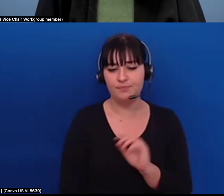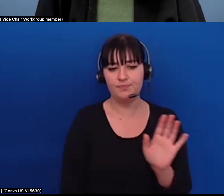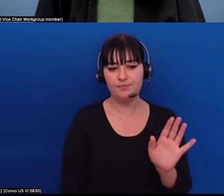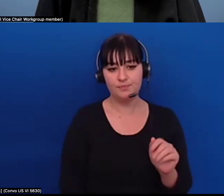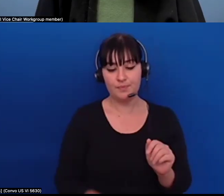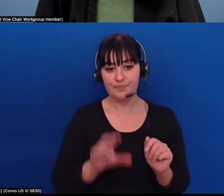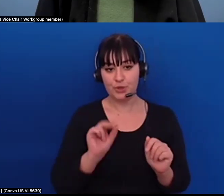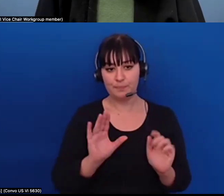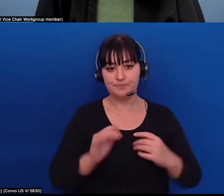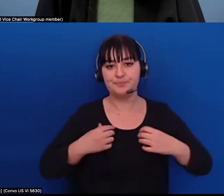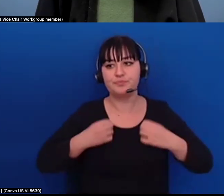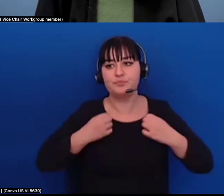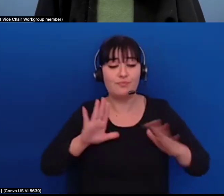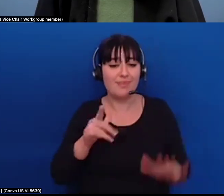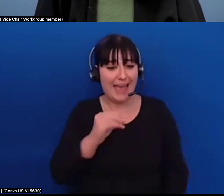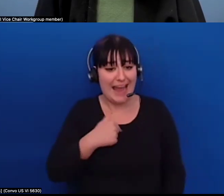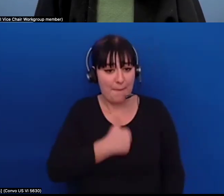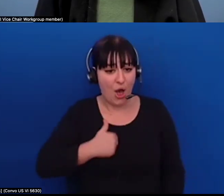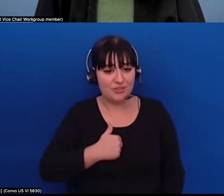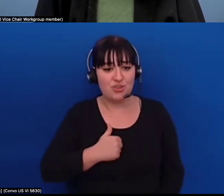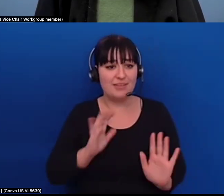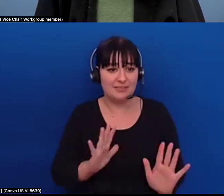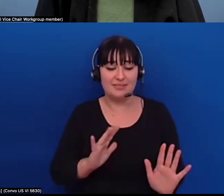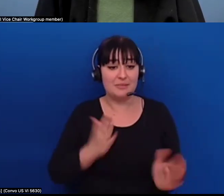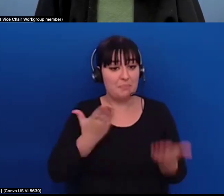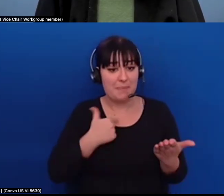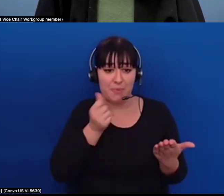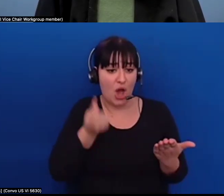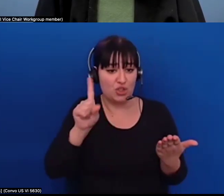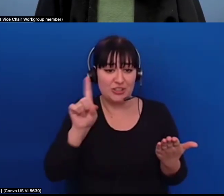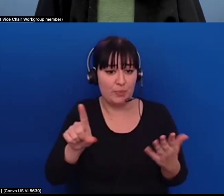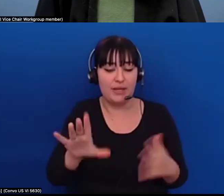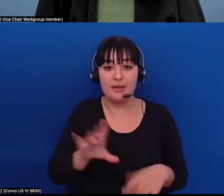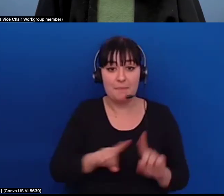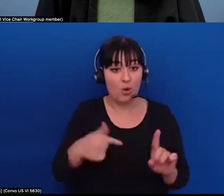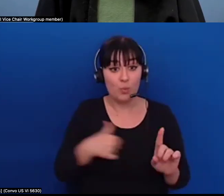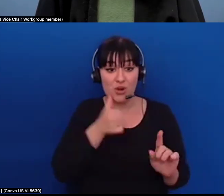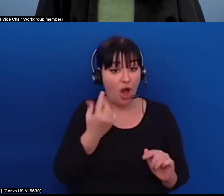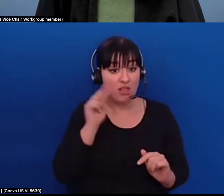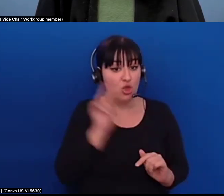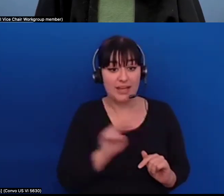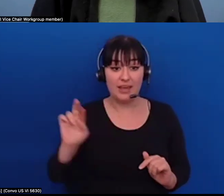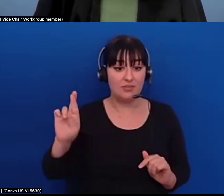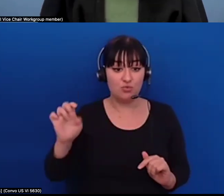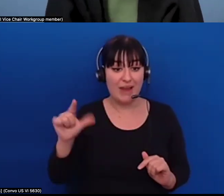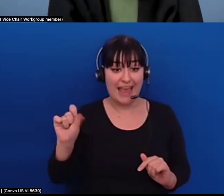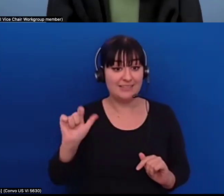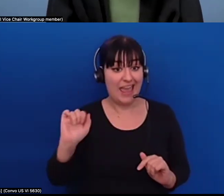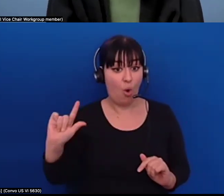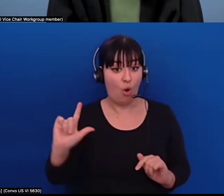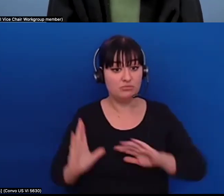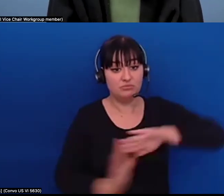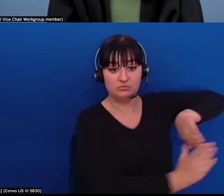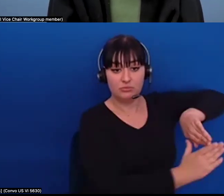No, and I apologize. I may not be understanding the question, but we are not looking at the regulations. We are only looking at